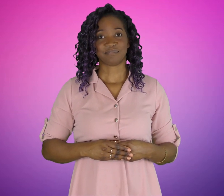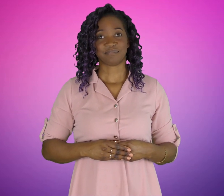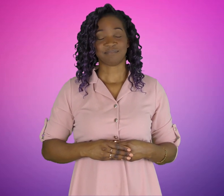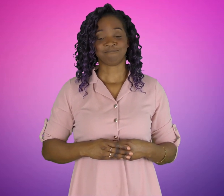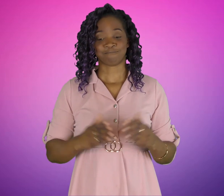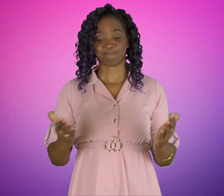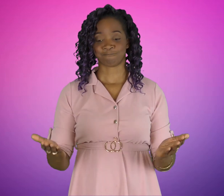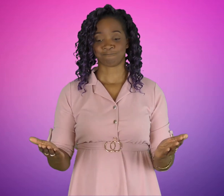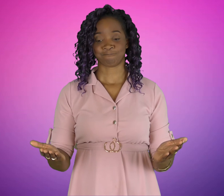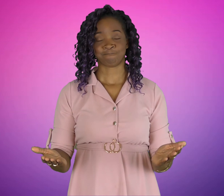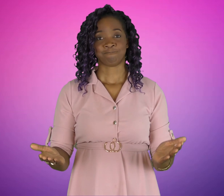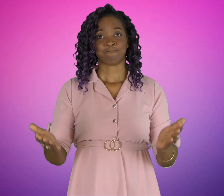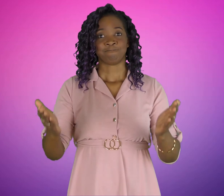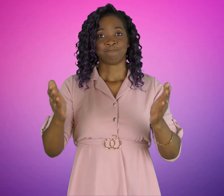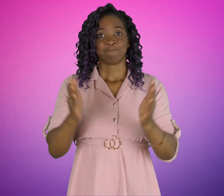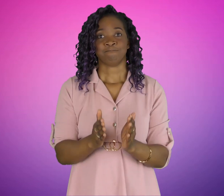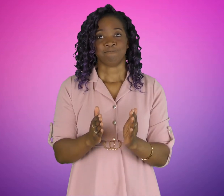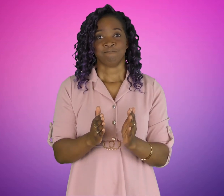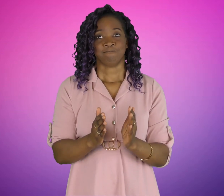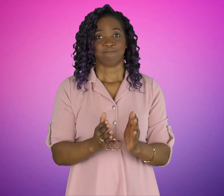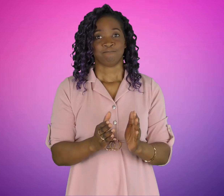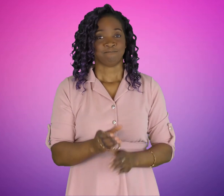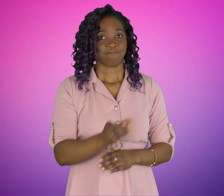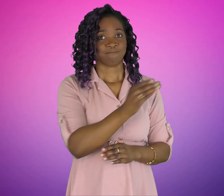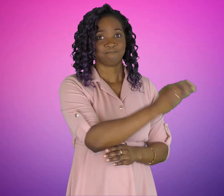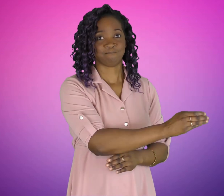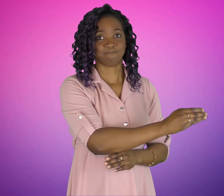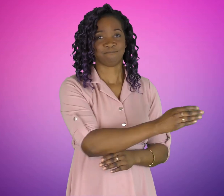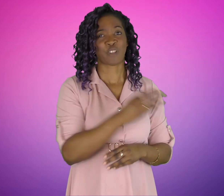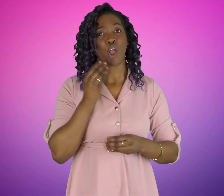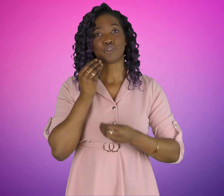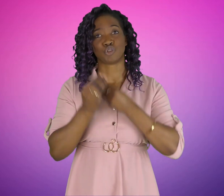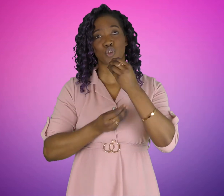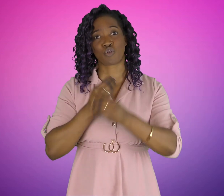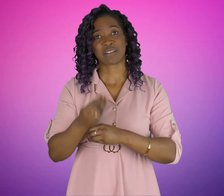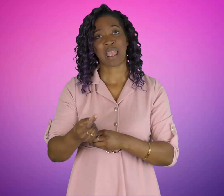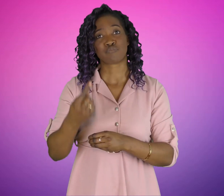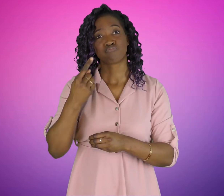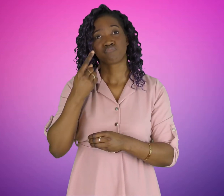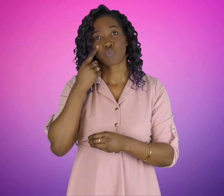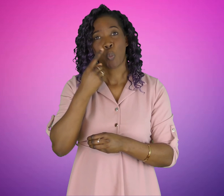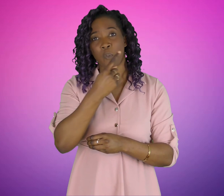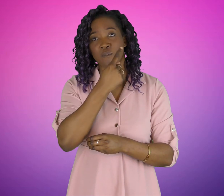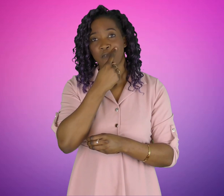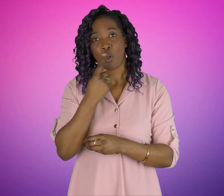clothes. We're closing the book here. The story is proof. The one thing the wise person sees is the